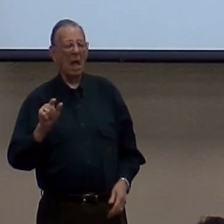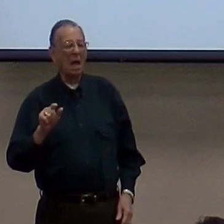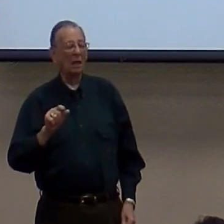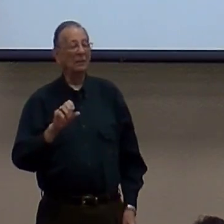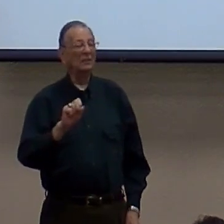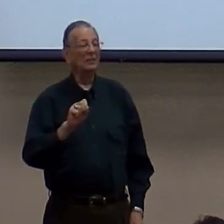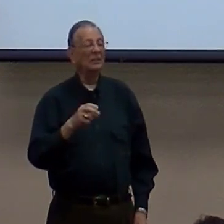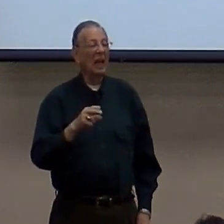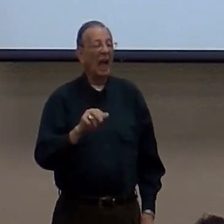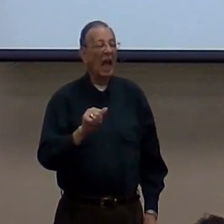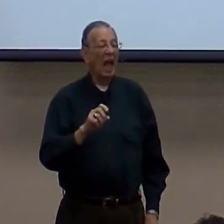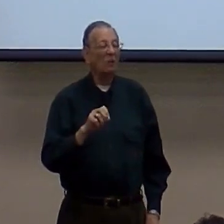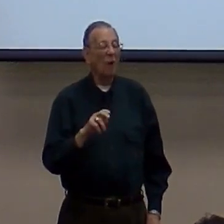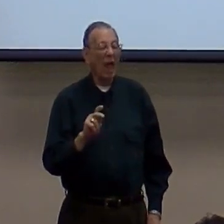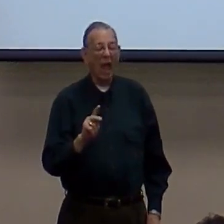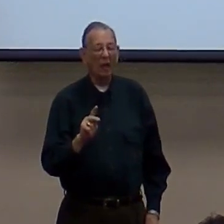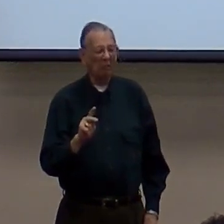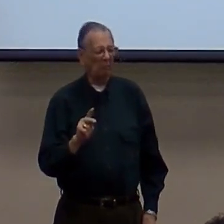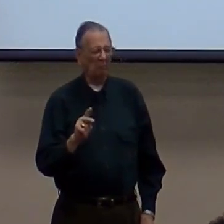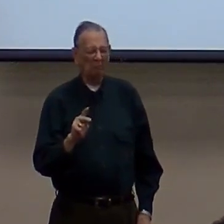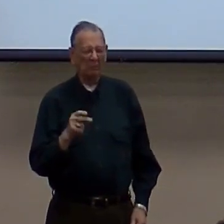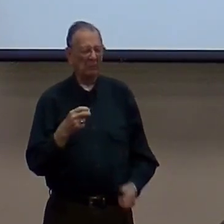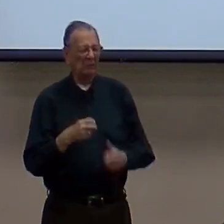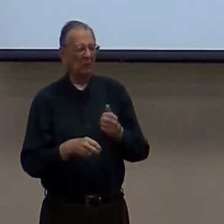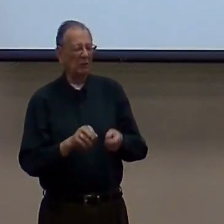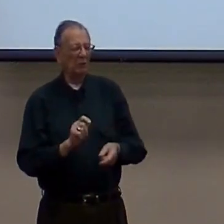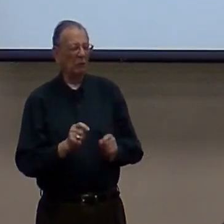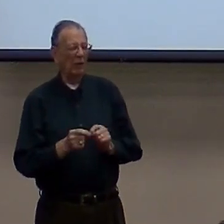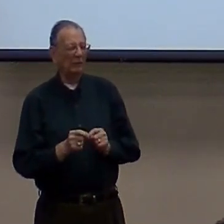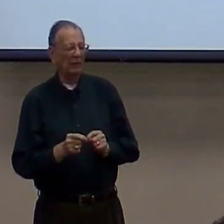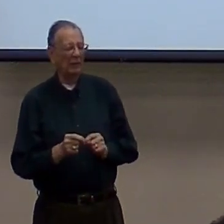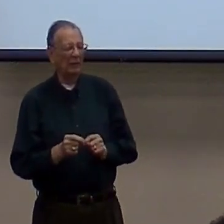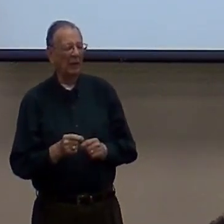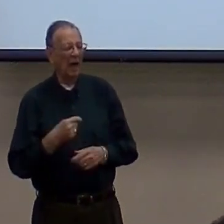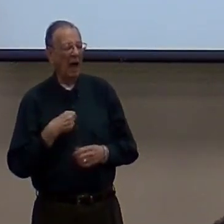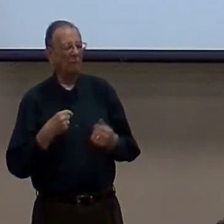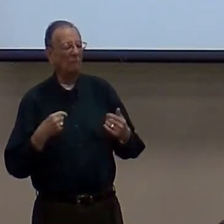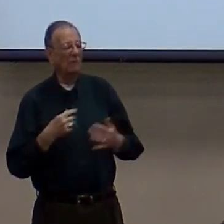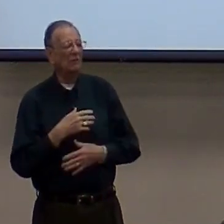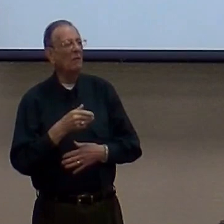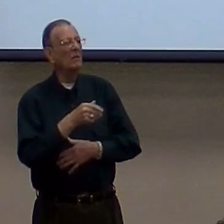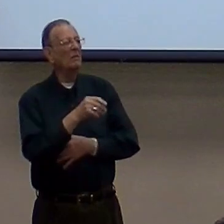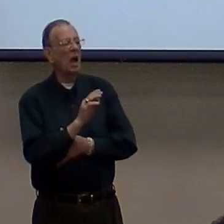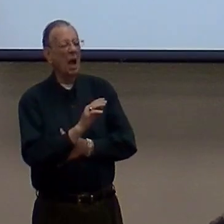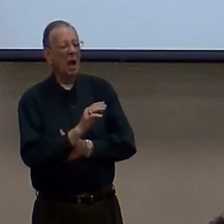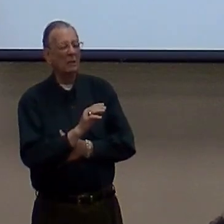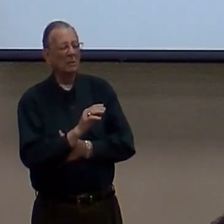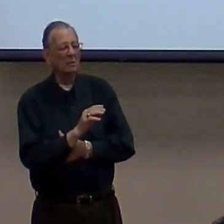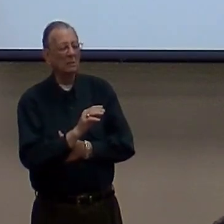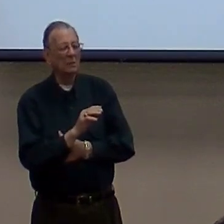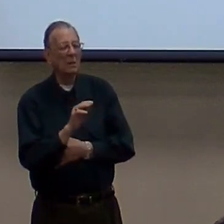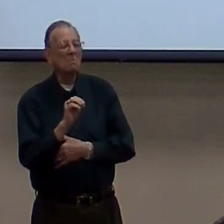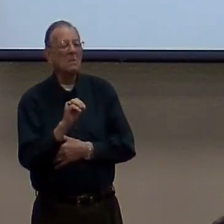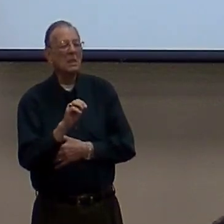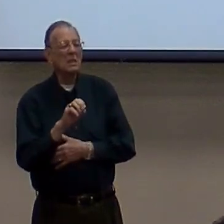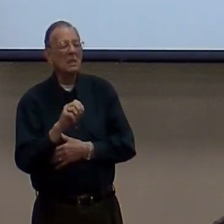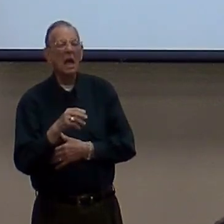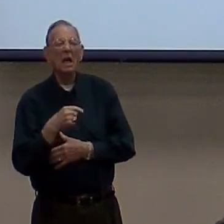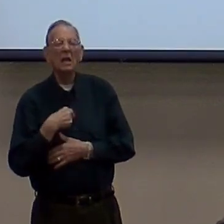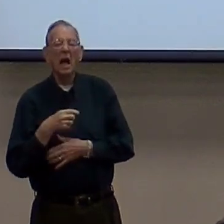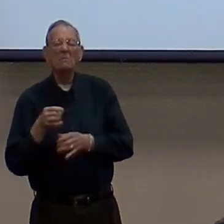Shadrach. These are difficult to translate, by the way. I am fearful of a god. Meshach, I